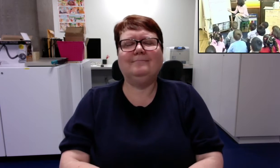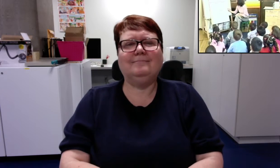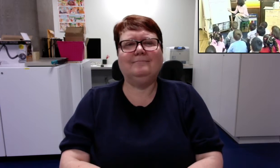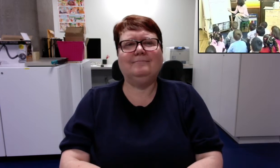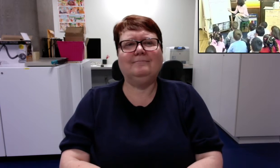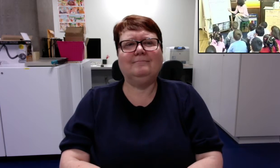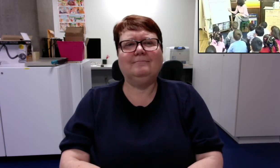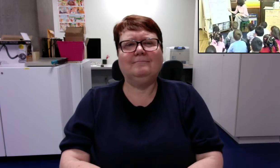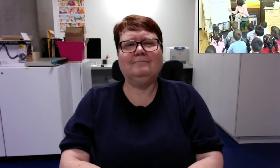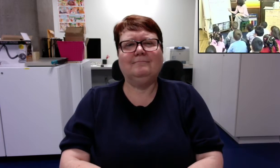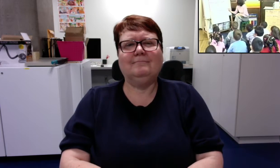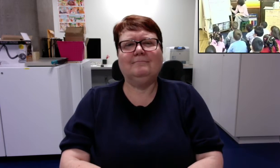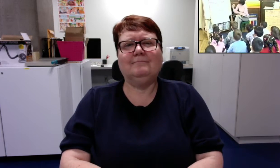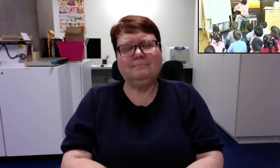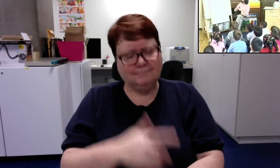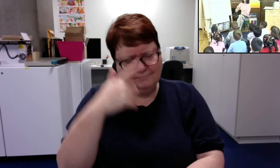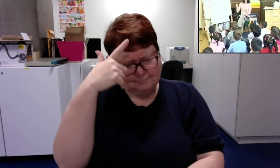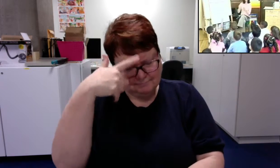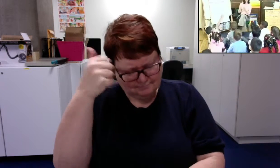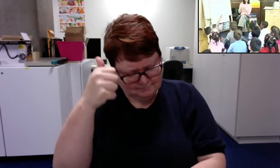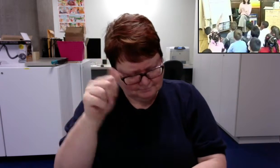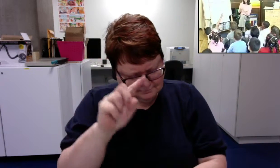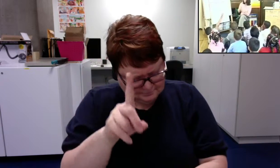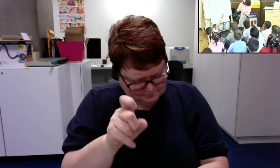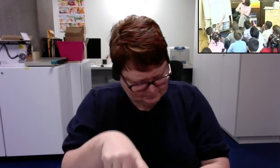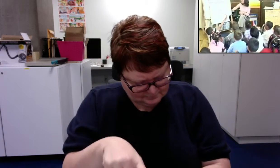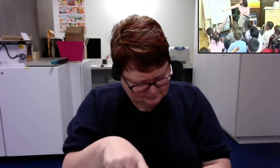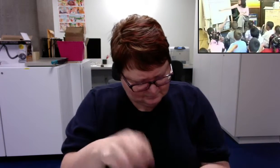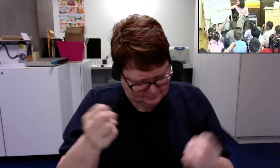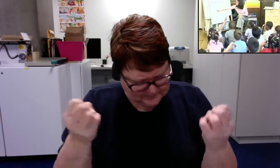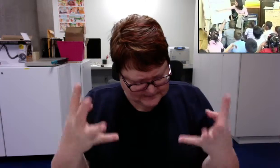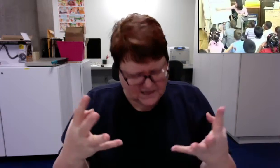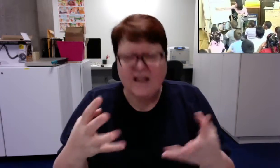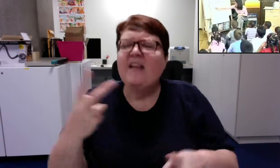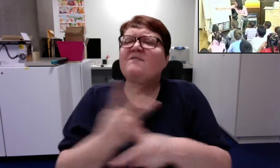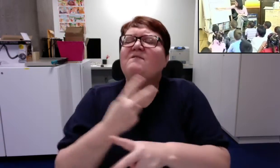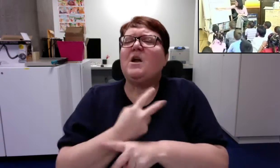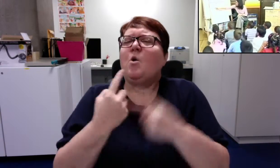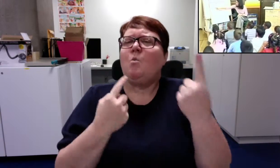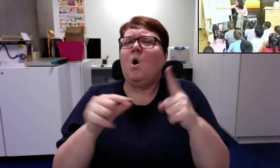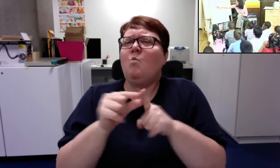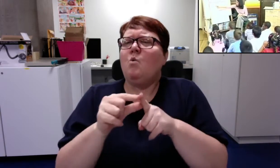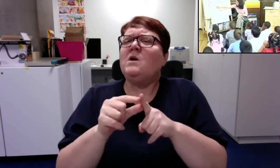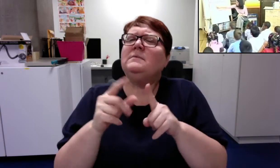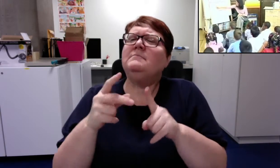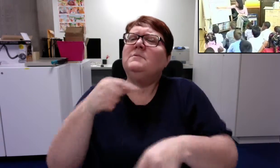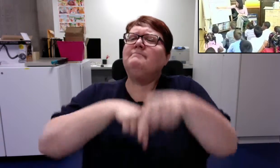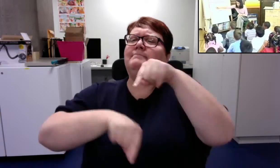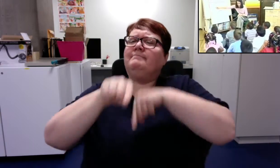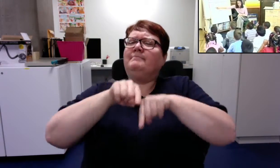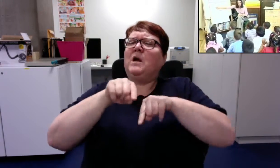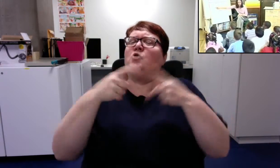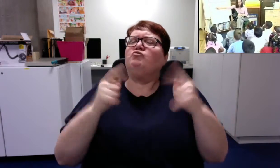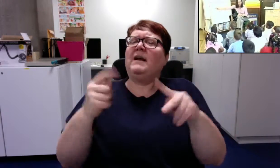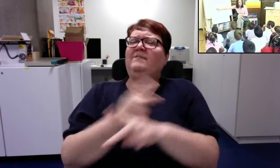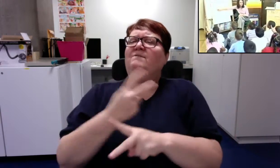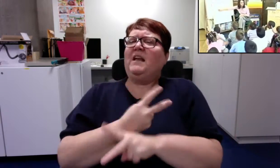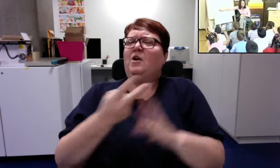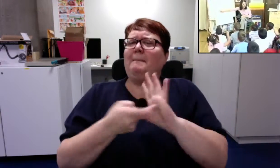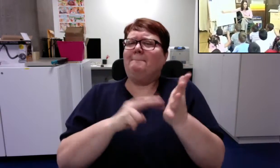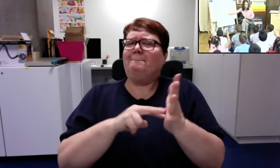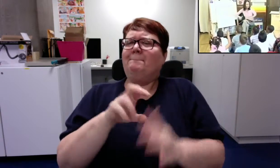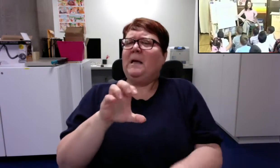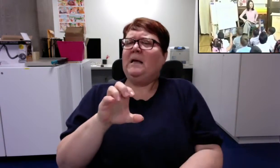Because your friends can know a lot of other Okay, things. so we figured out one word. Let's go back and see if we can figure out figureheads